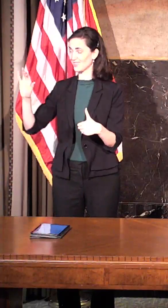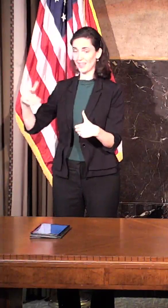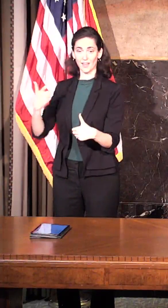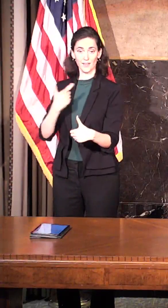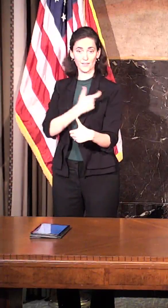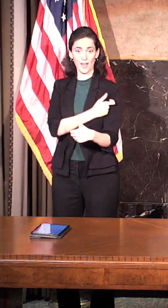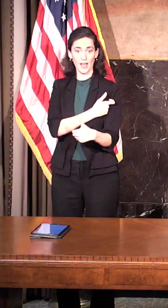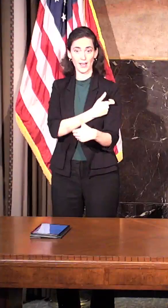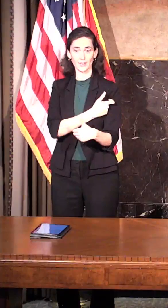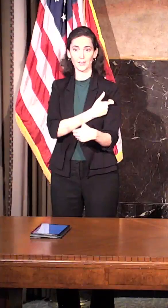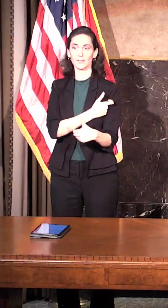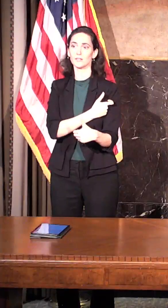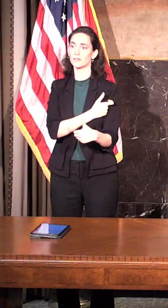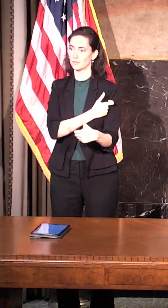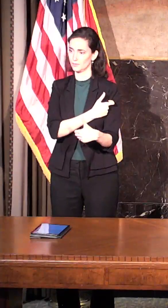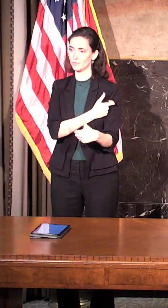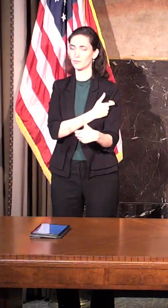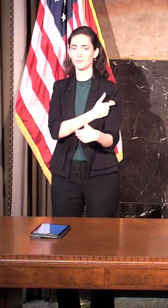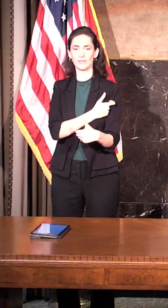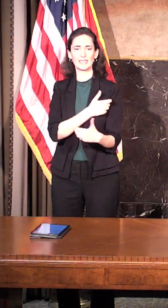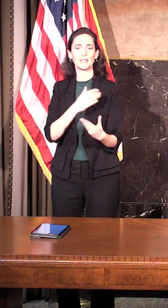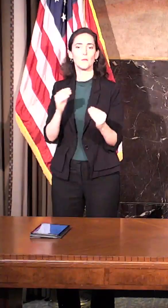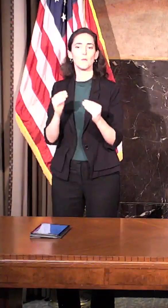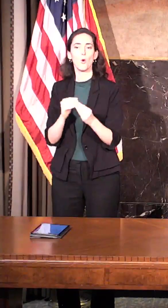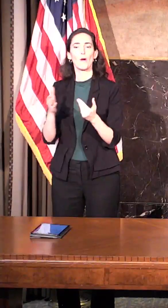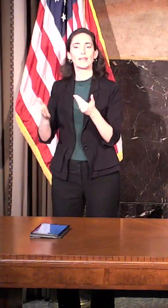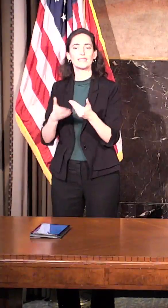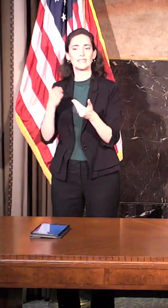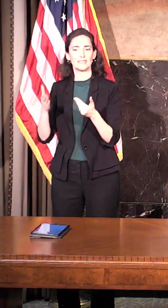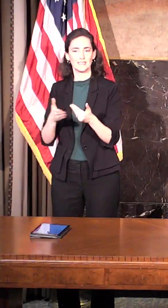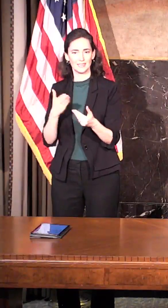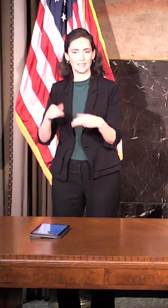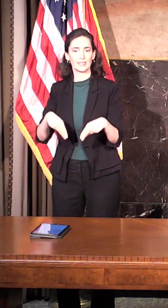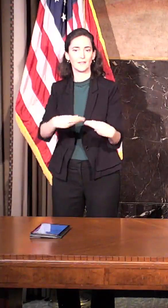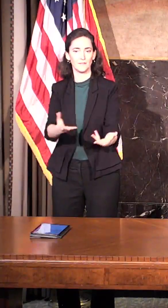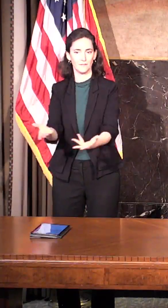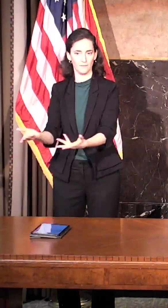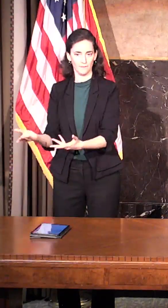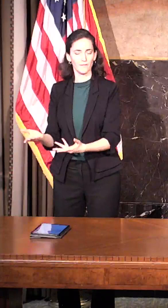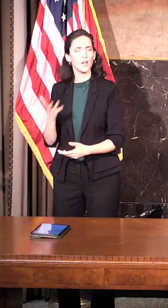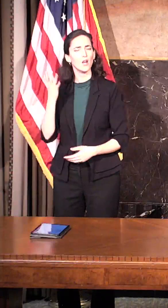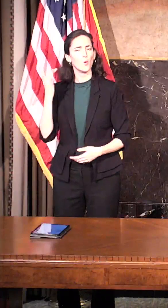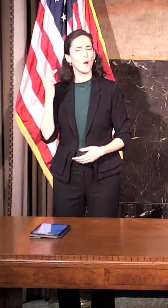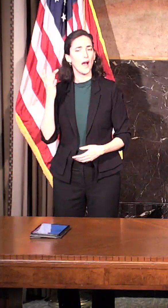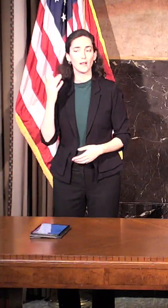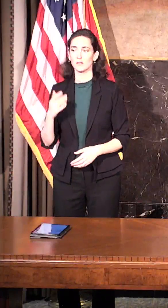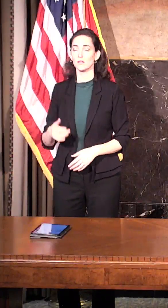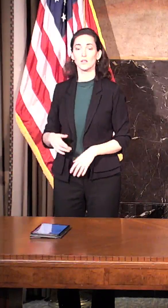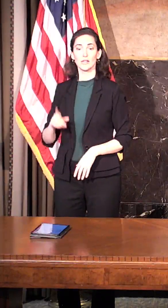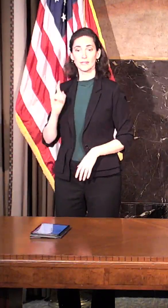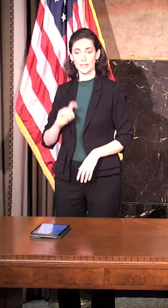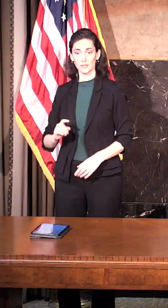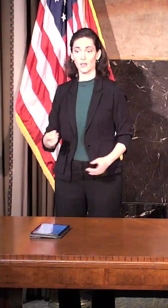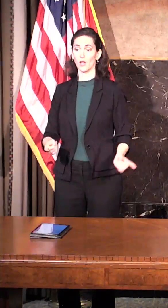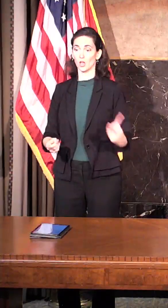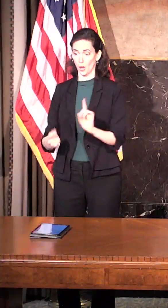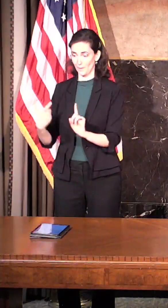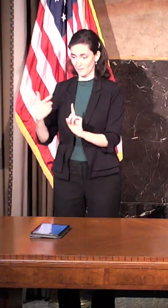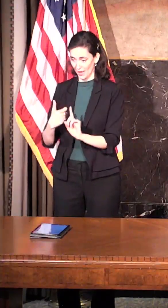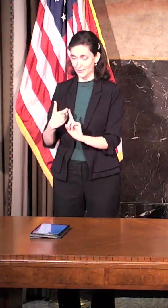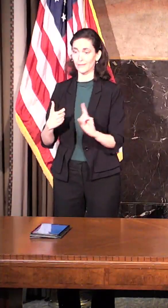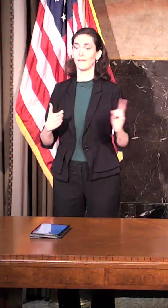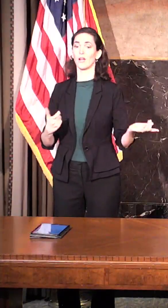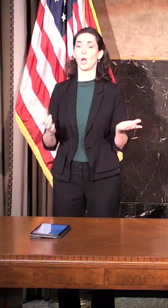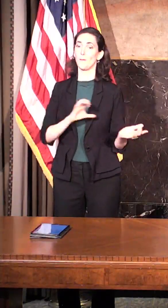is significantly easier to use. Firstly, because it's a one-dose series, one and